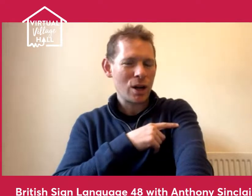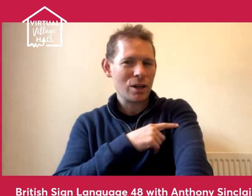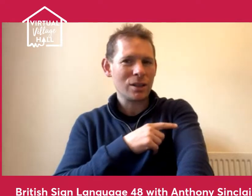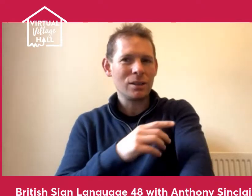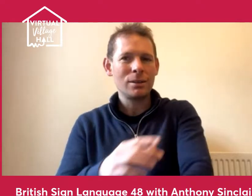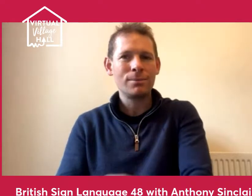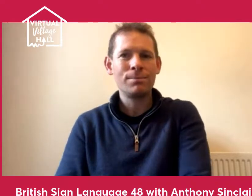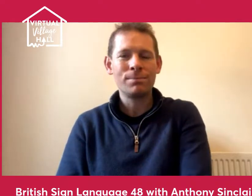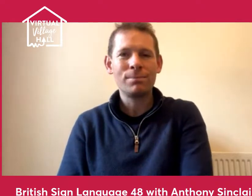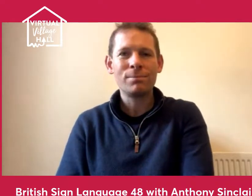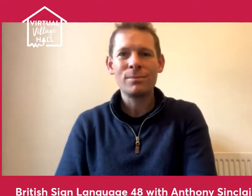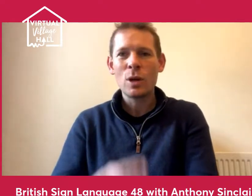How long?